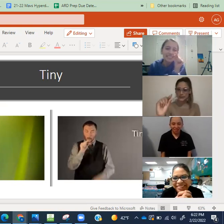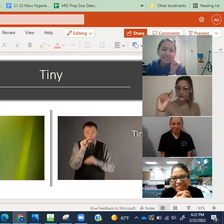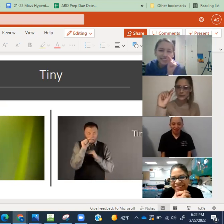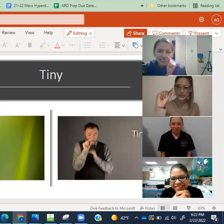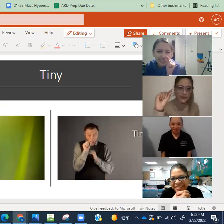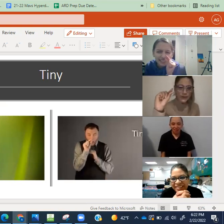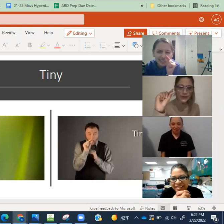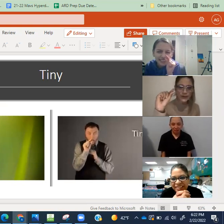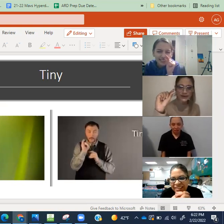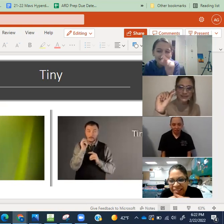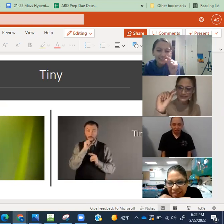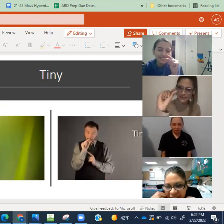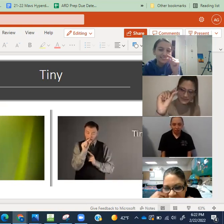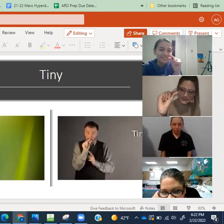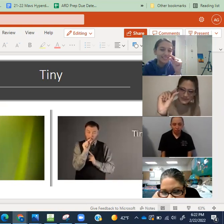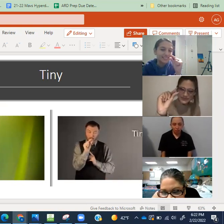Tiny.